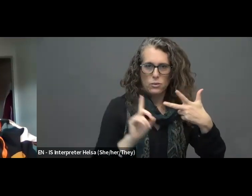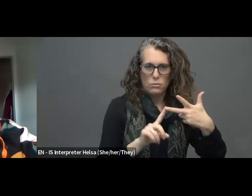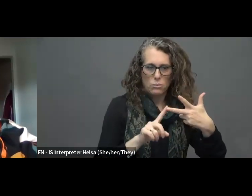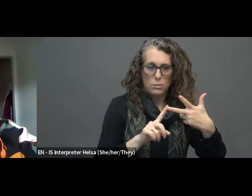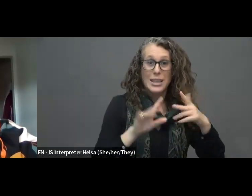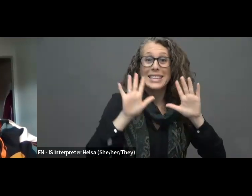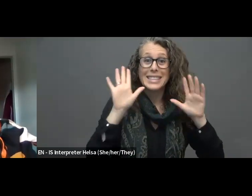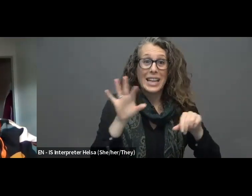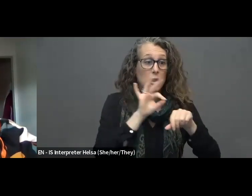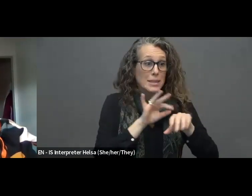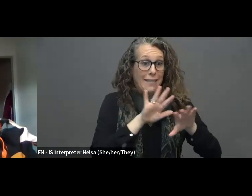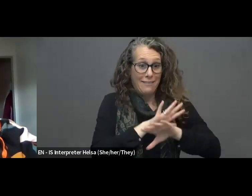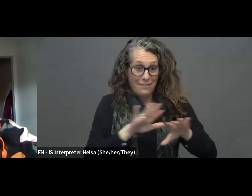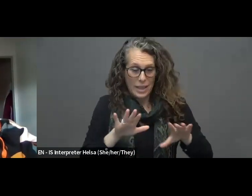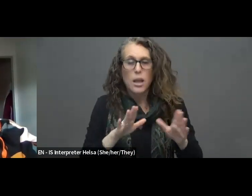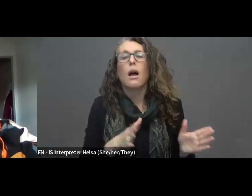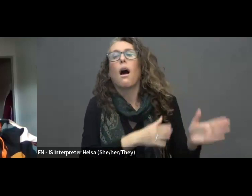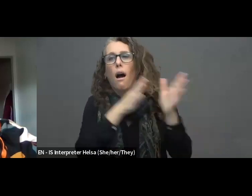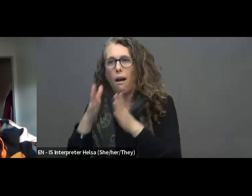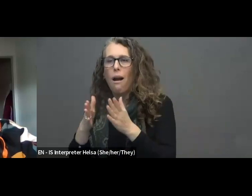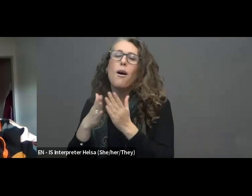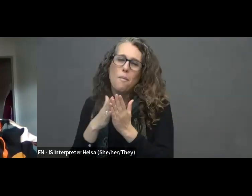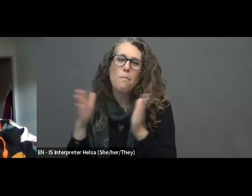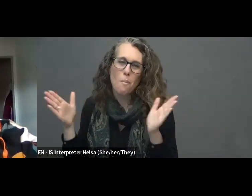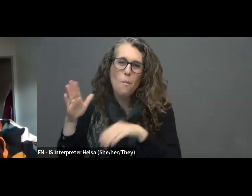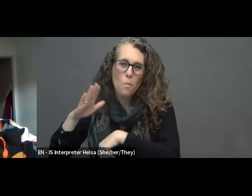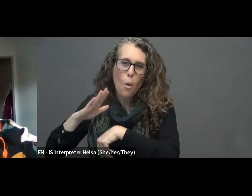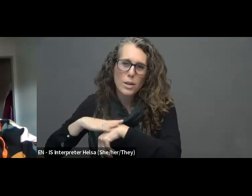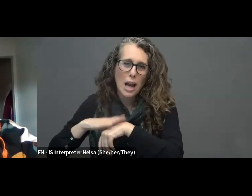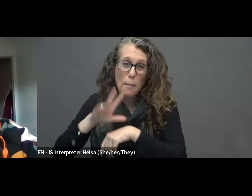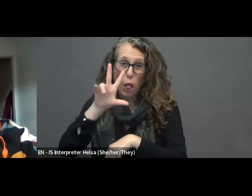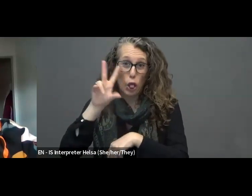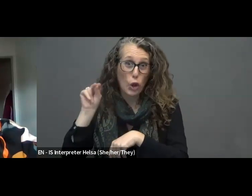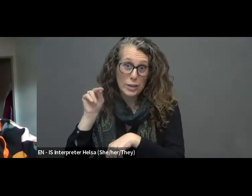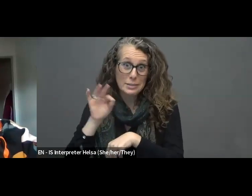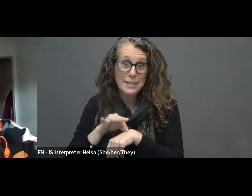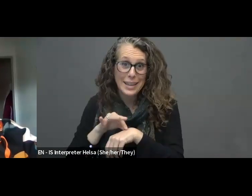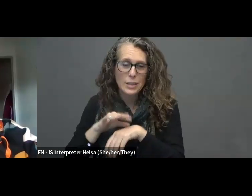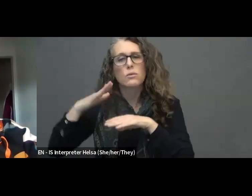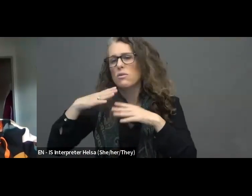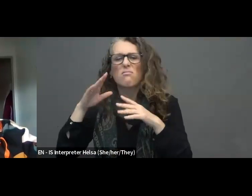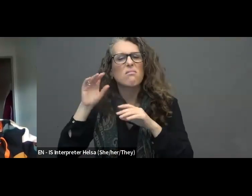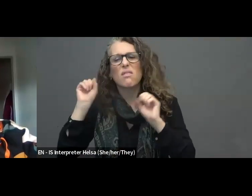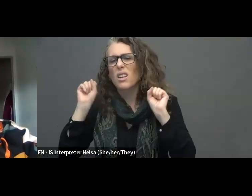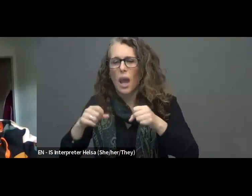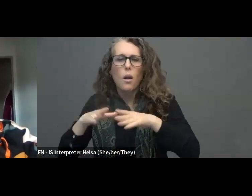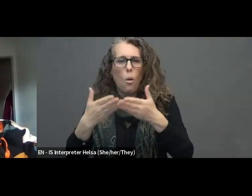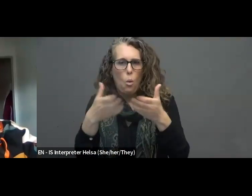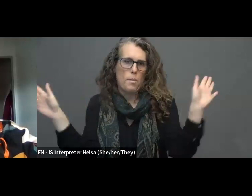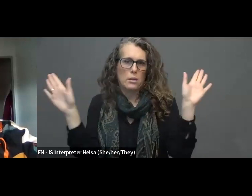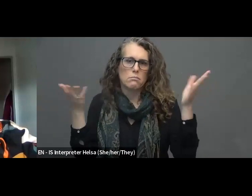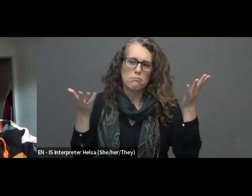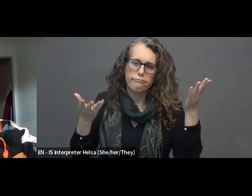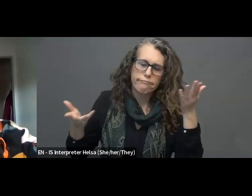have an extra few minutes, extra half hour actually, for further discussion, where I will also call in